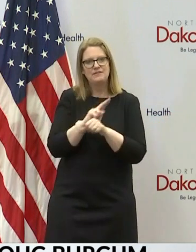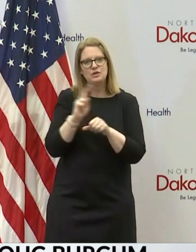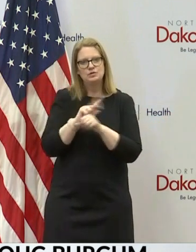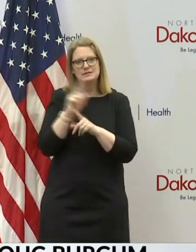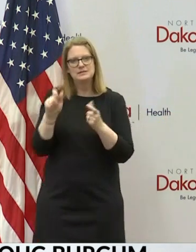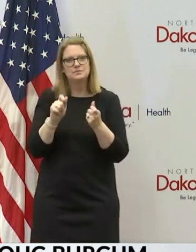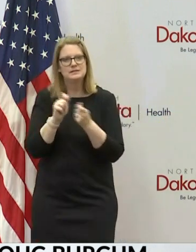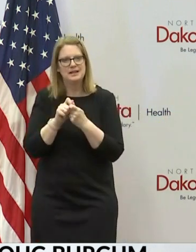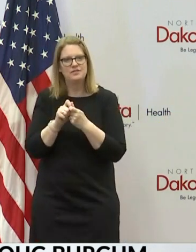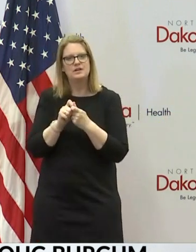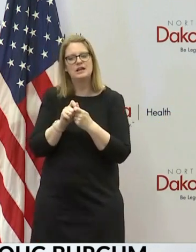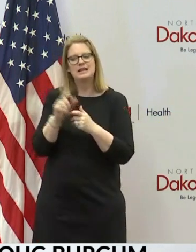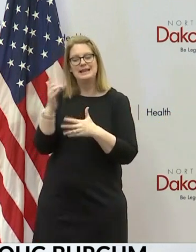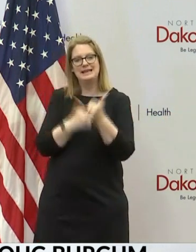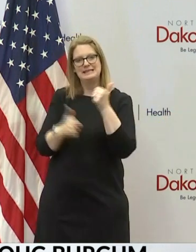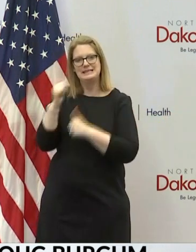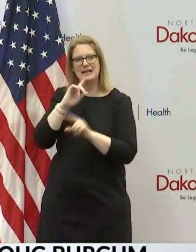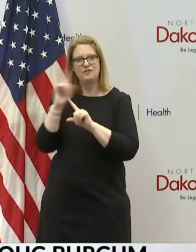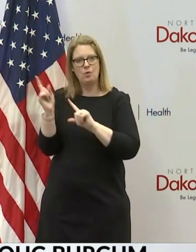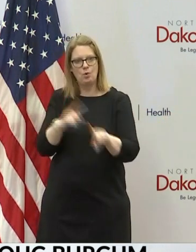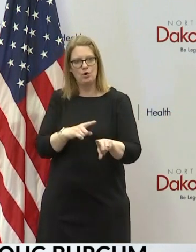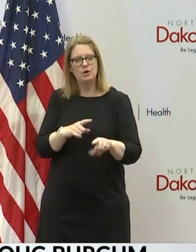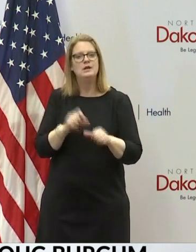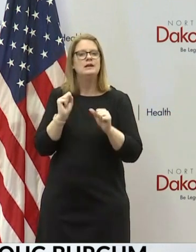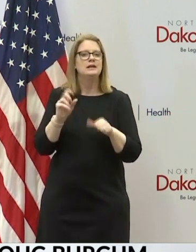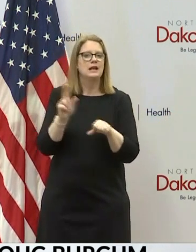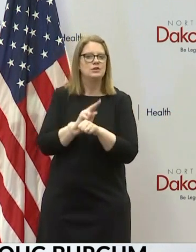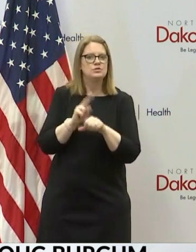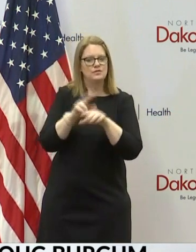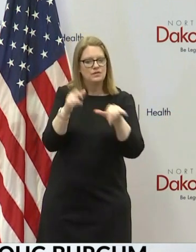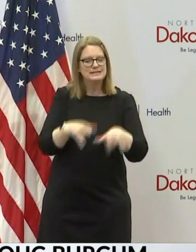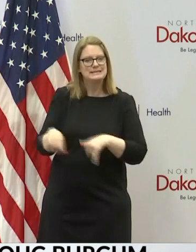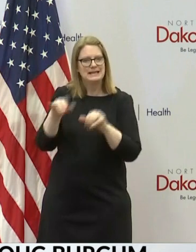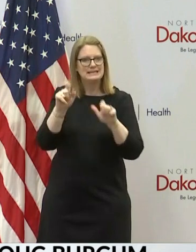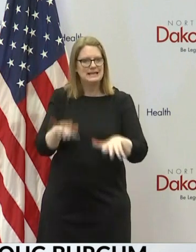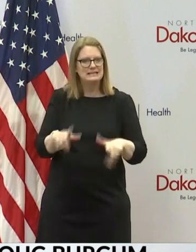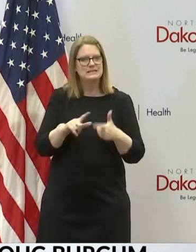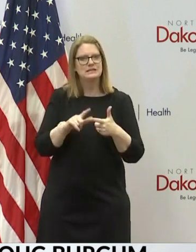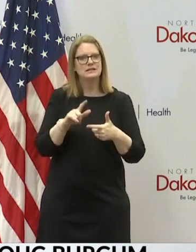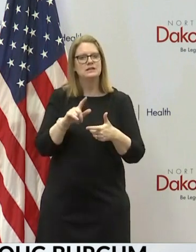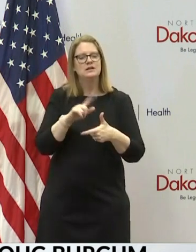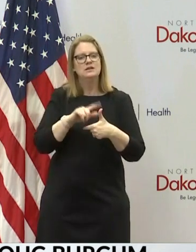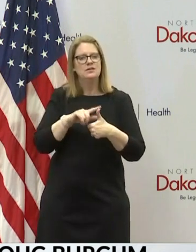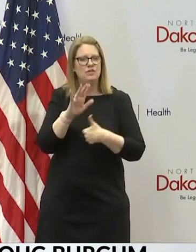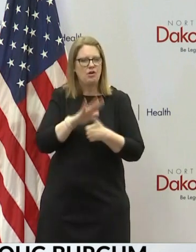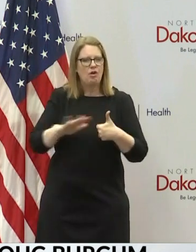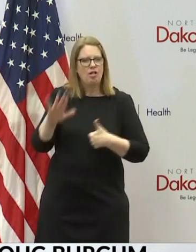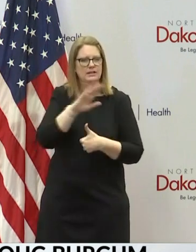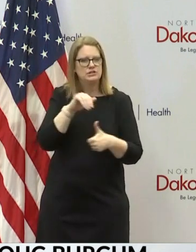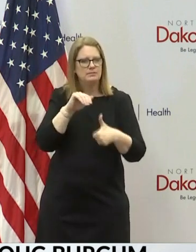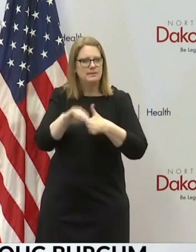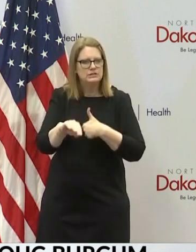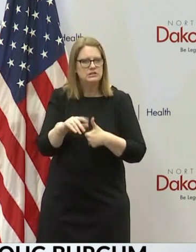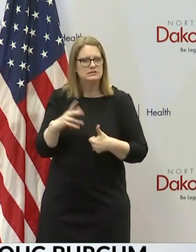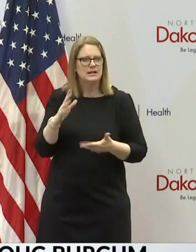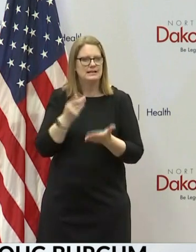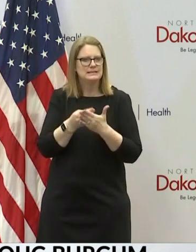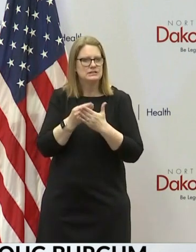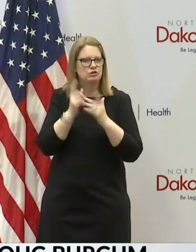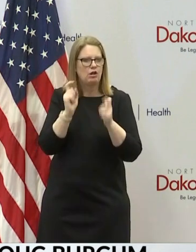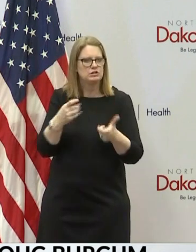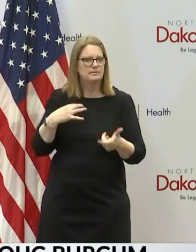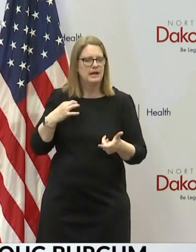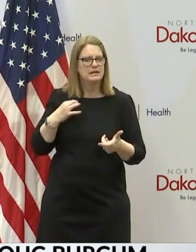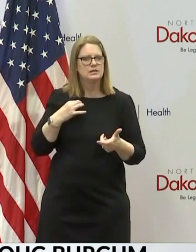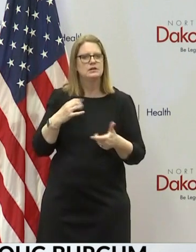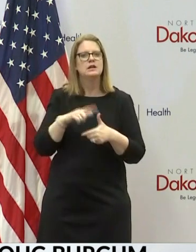executive order. Those 7 uses are that they can be used for standardized testing, for college admission and scholarship eligibility. And